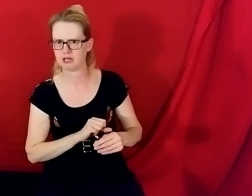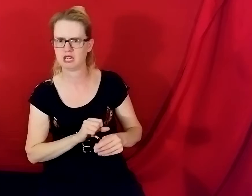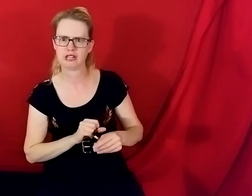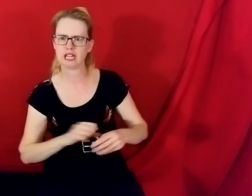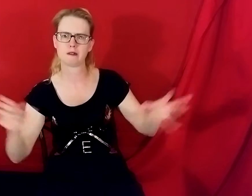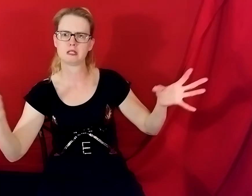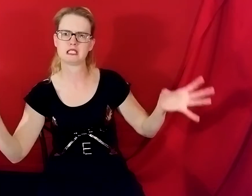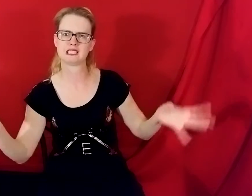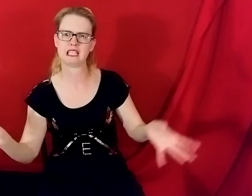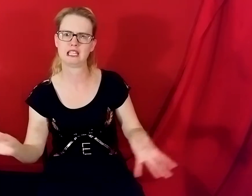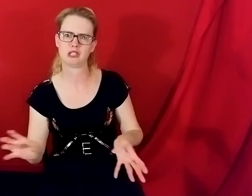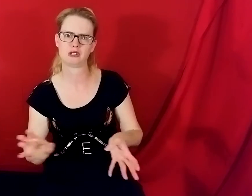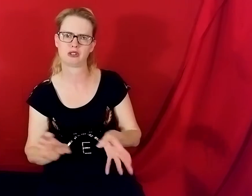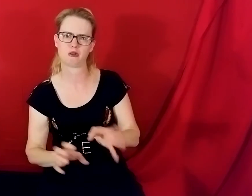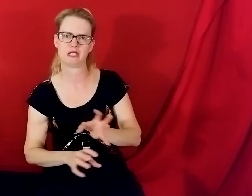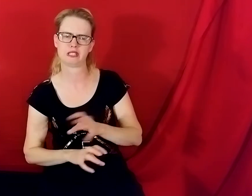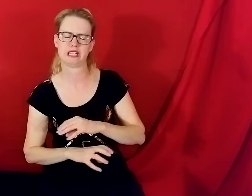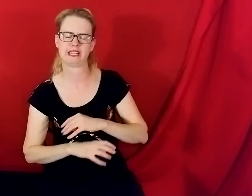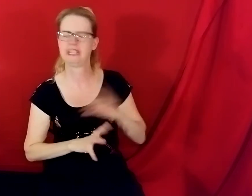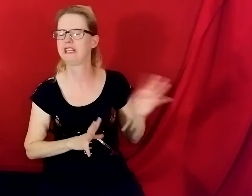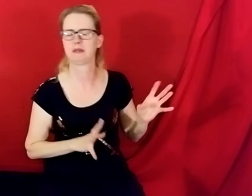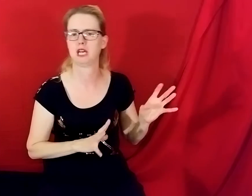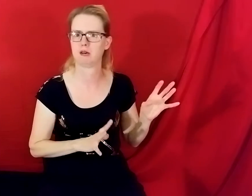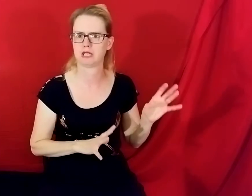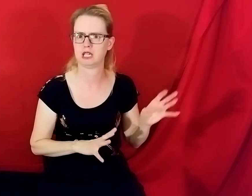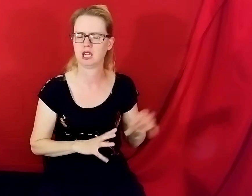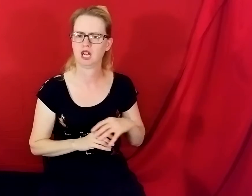handling set in distress and they need some help and so